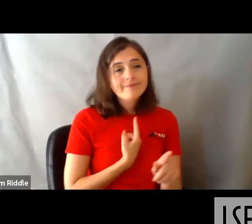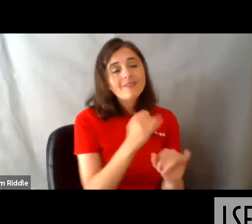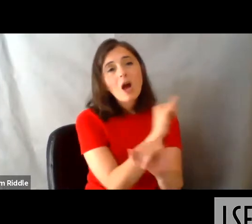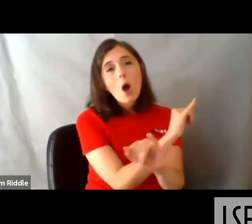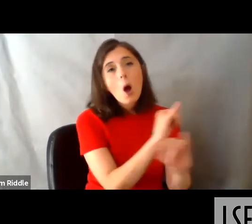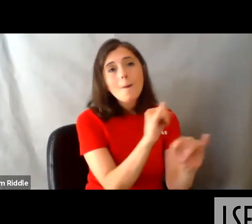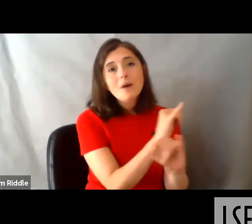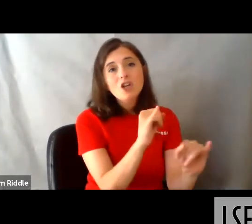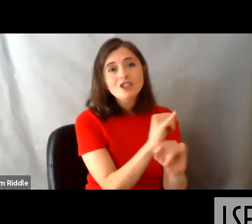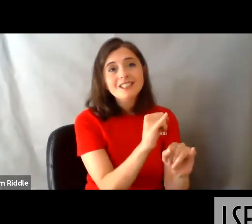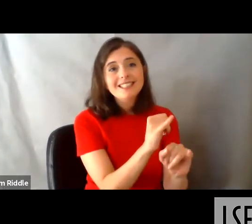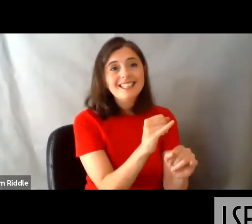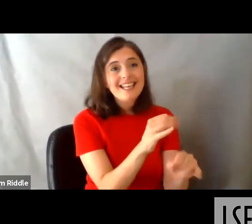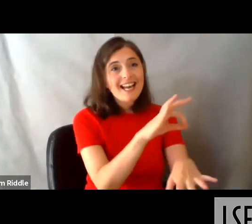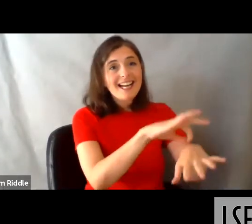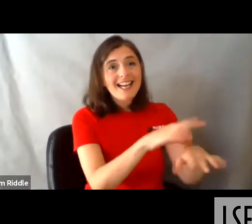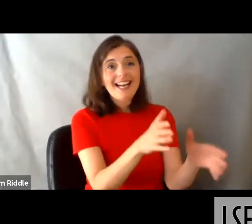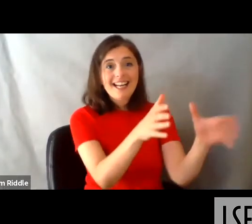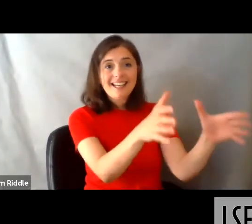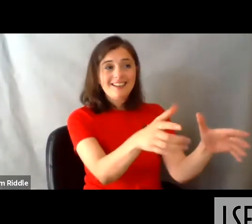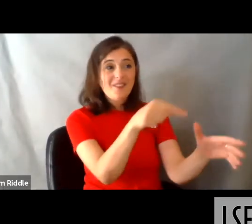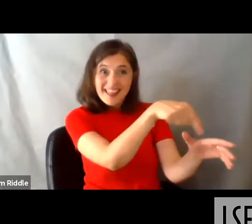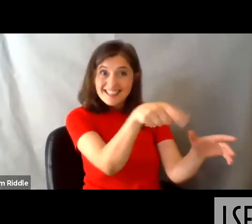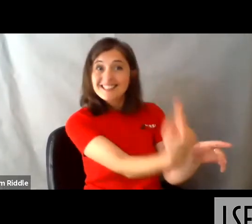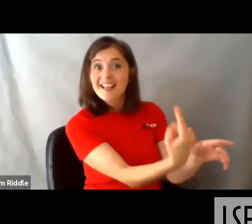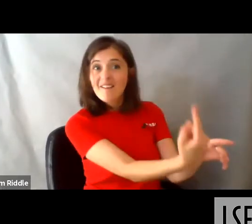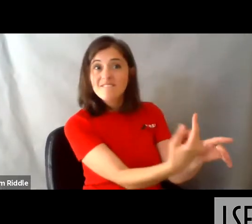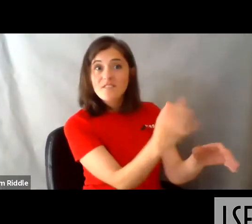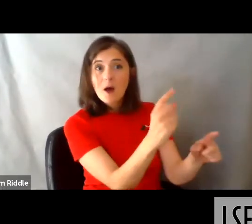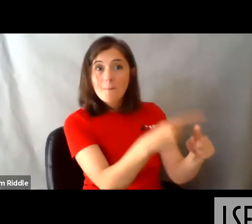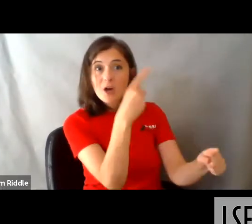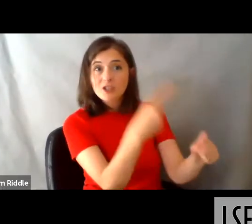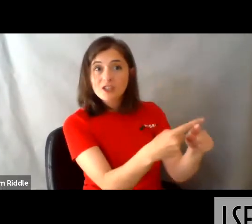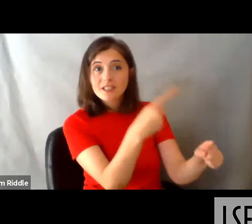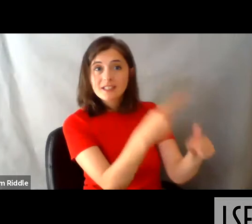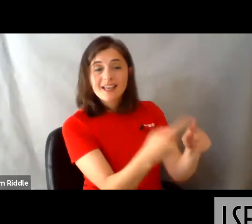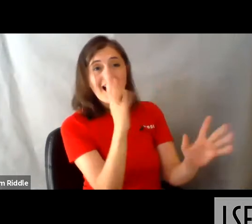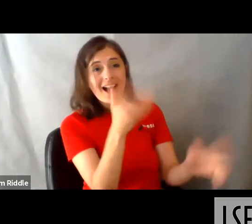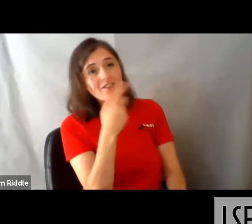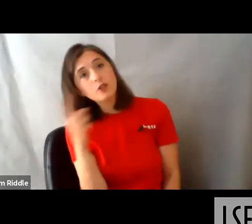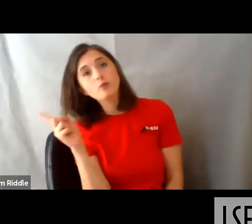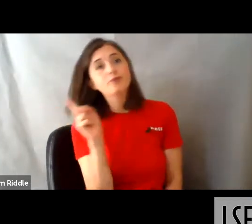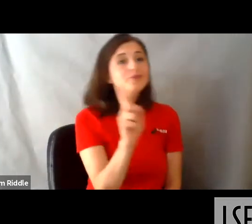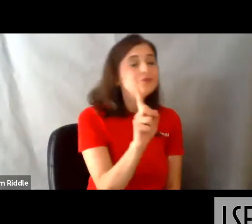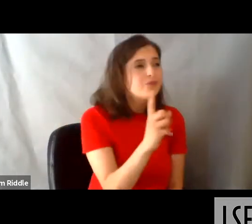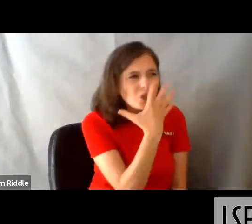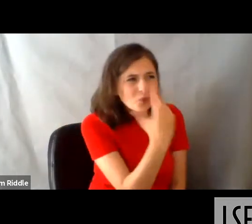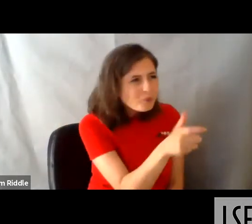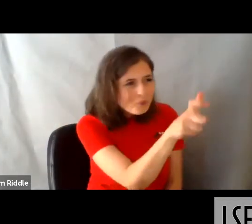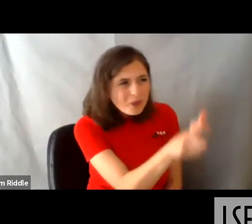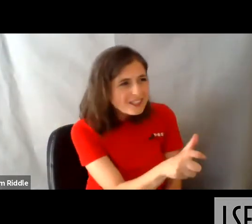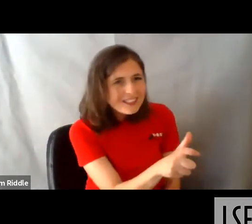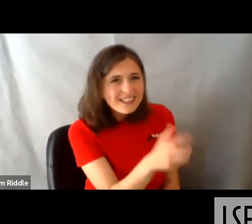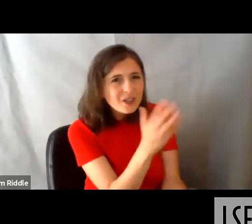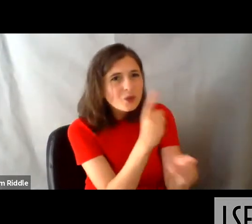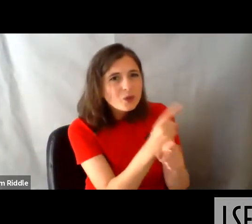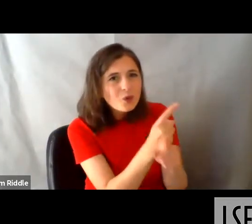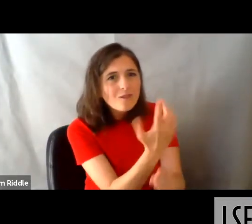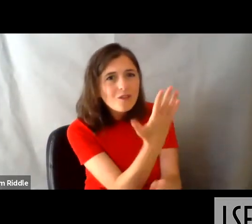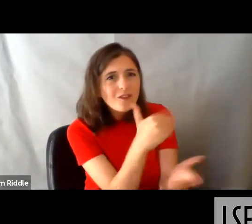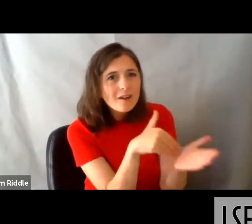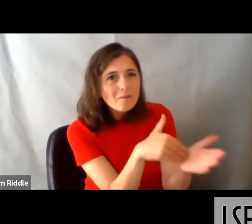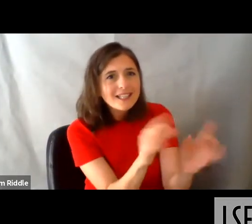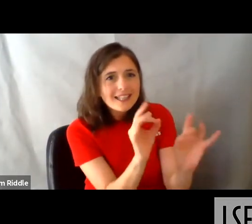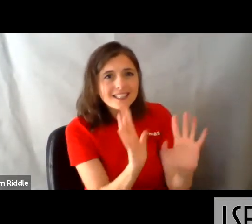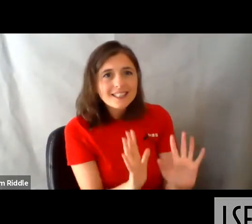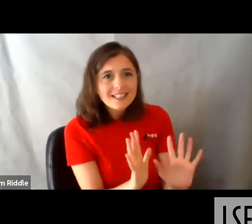a state of emergency. Come in daily to see someone for 5 minutes who I've never met before. We're really stretched.